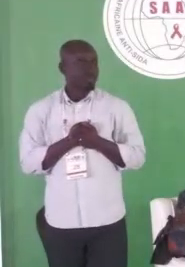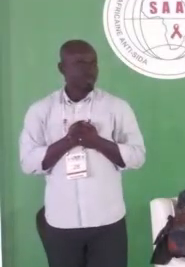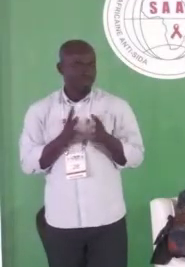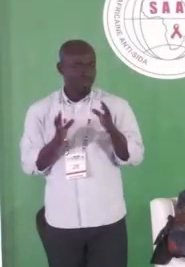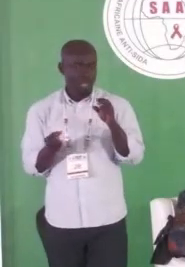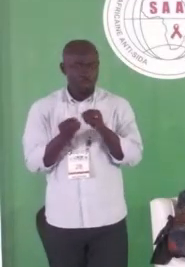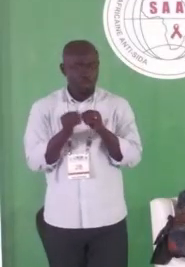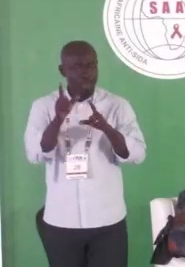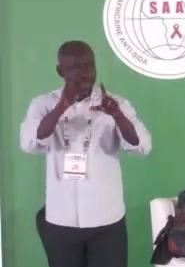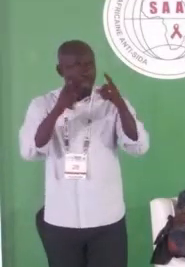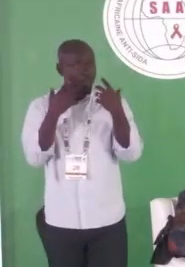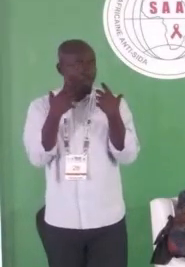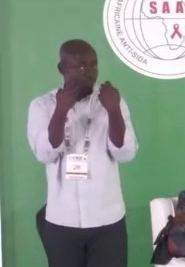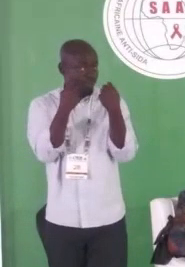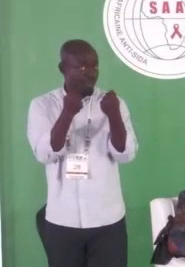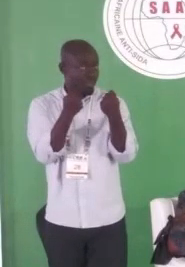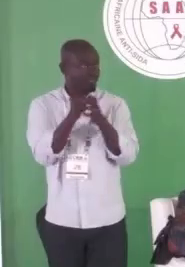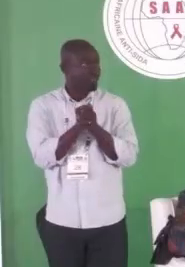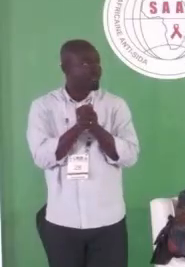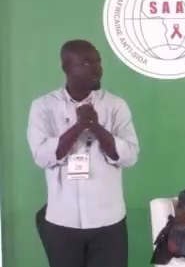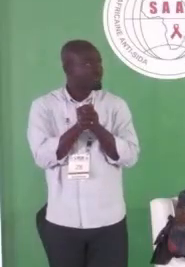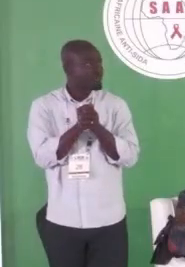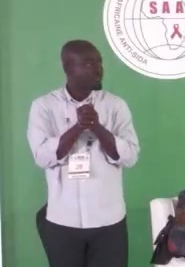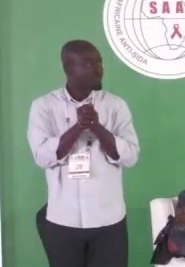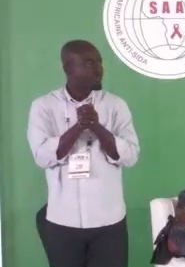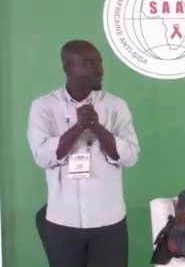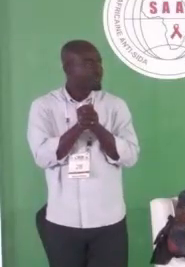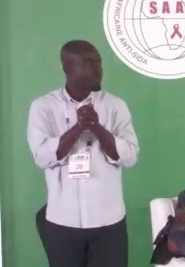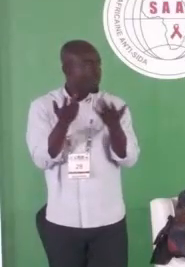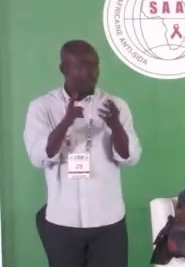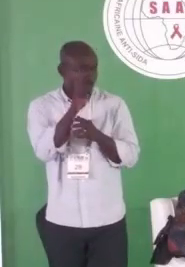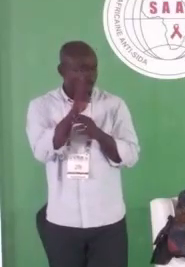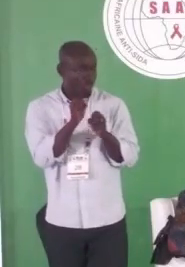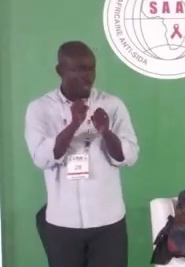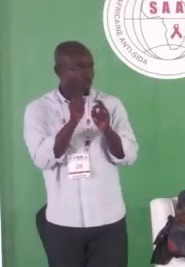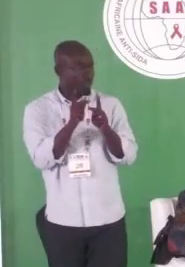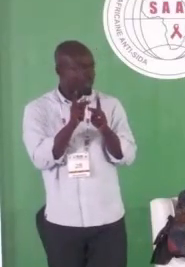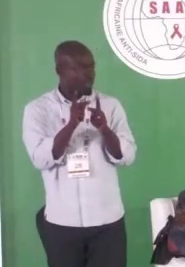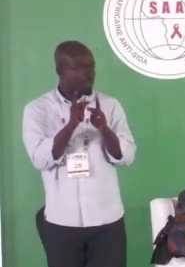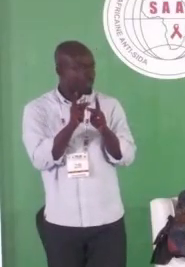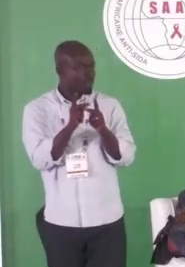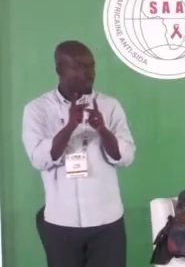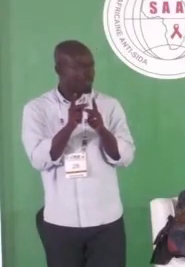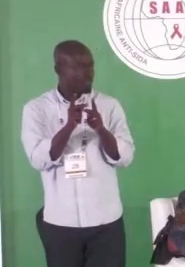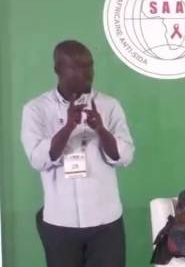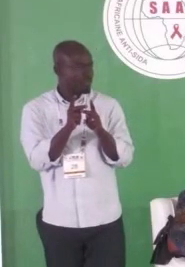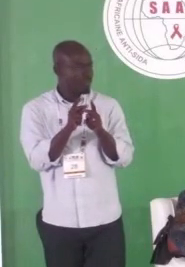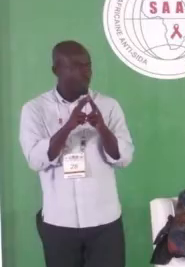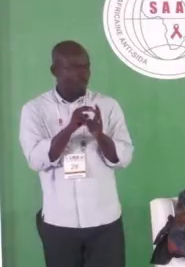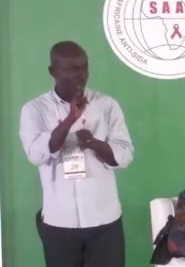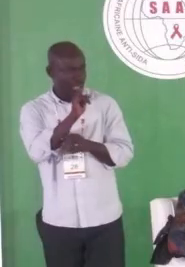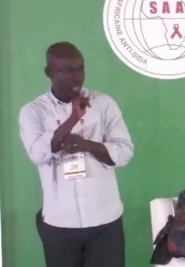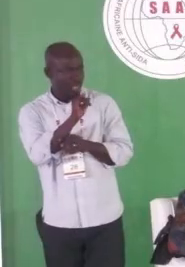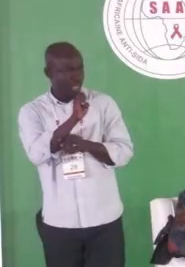strengthening. So in Botswana, we use the spoke and hub model for laboratory. So EID